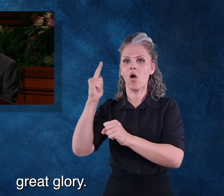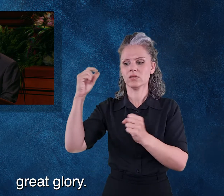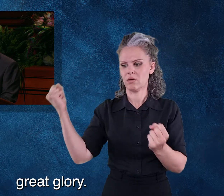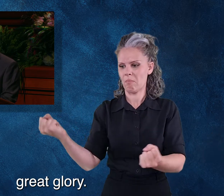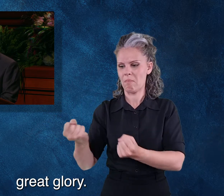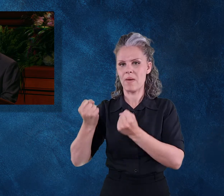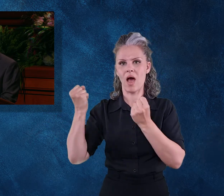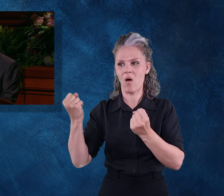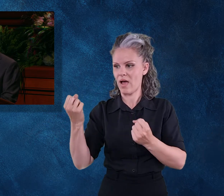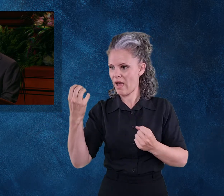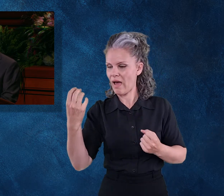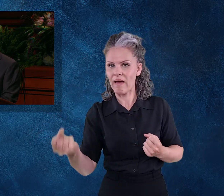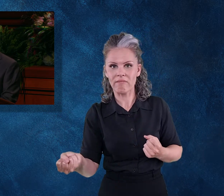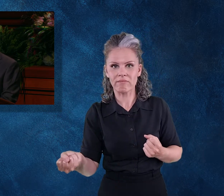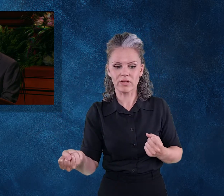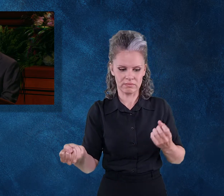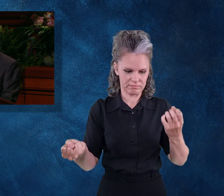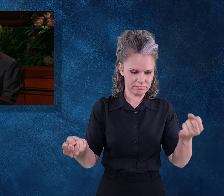great glory.